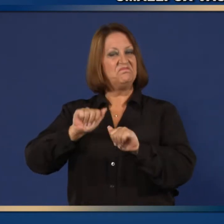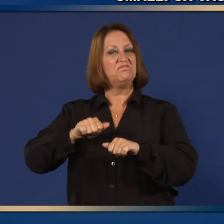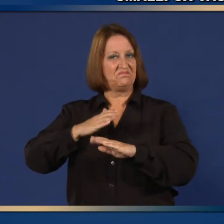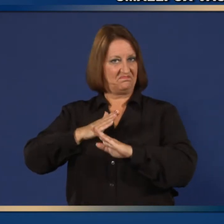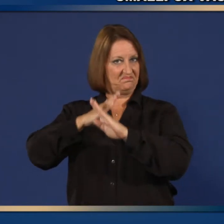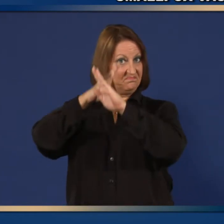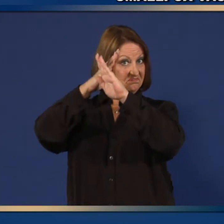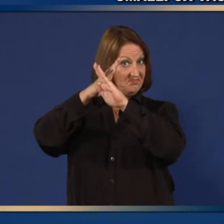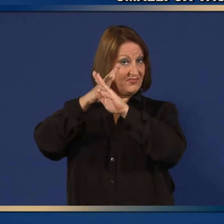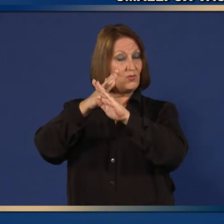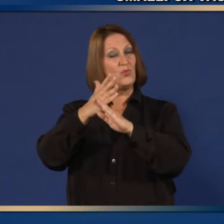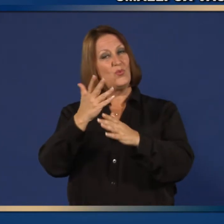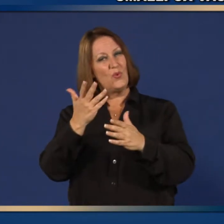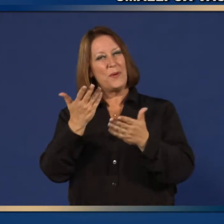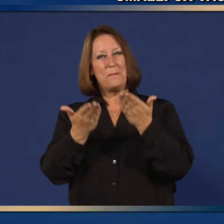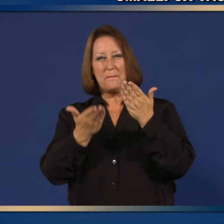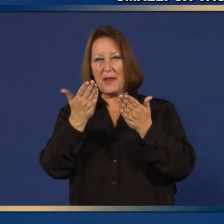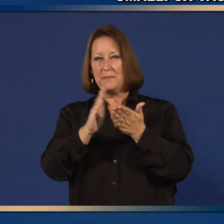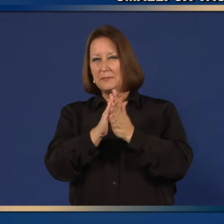it less severe.